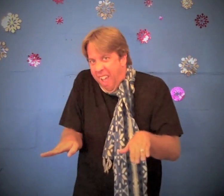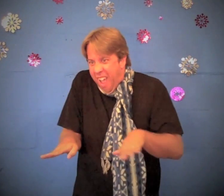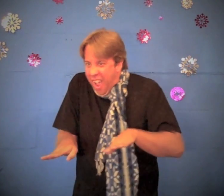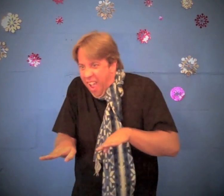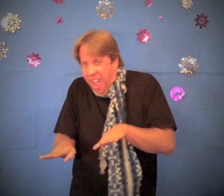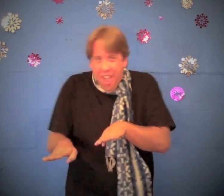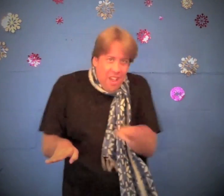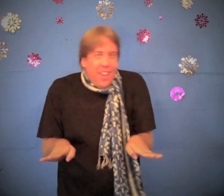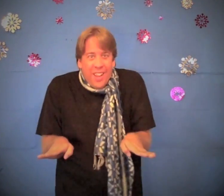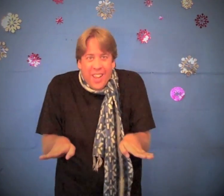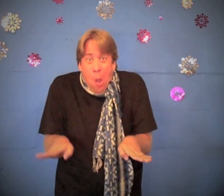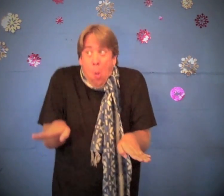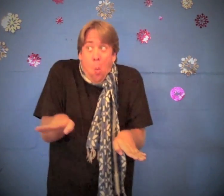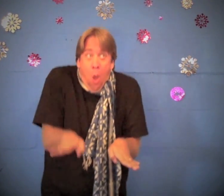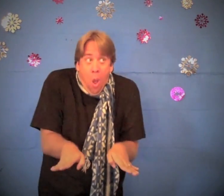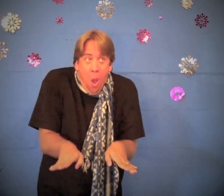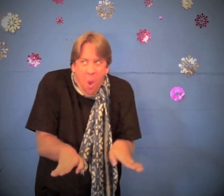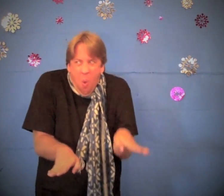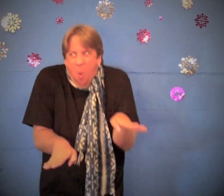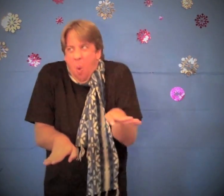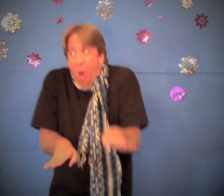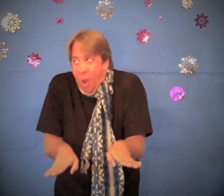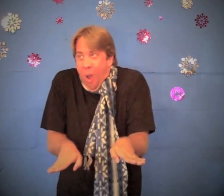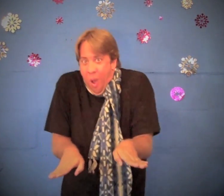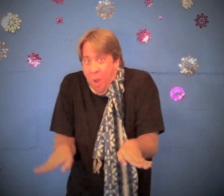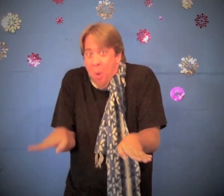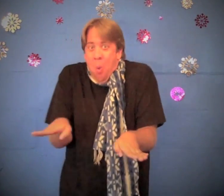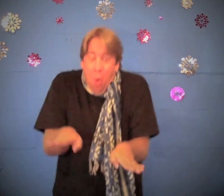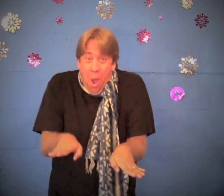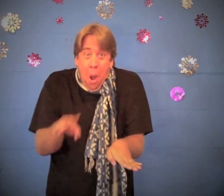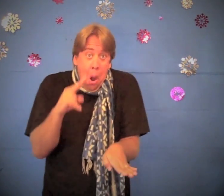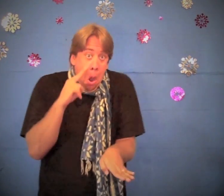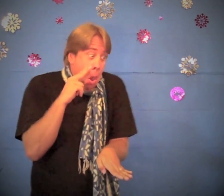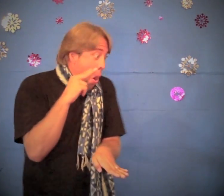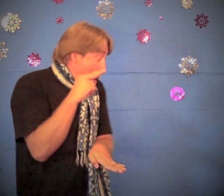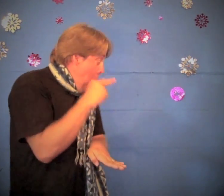He walked with his toes pointing out like this.